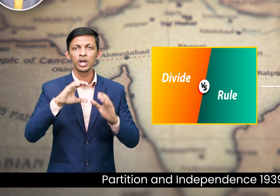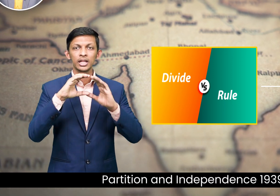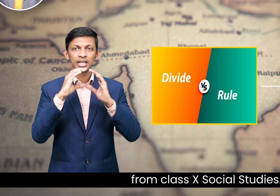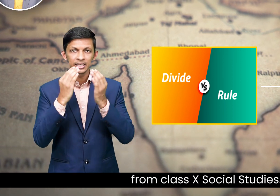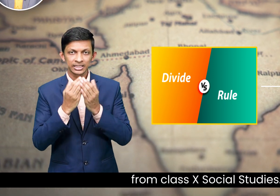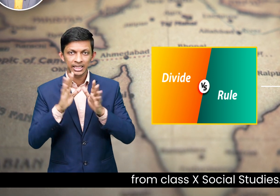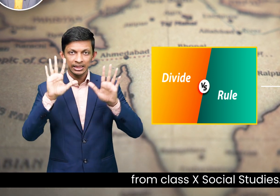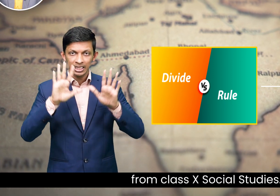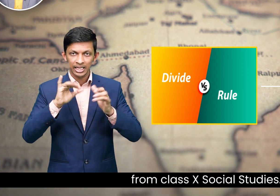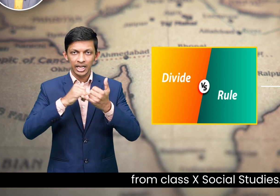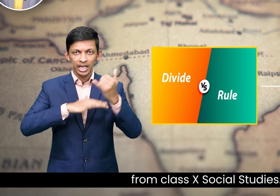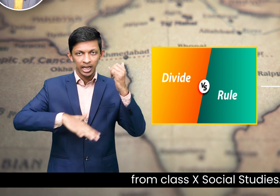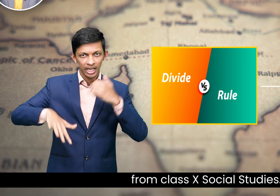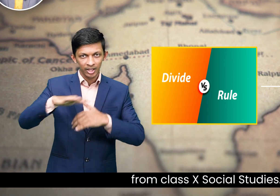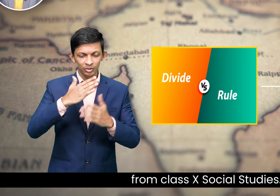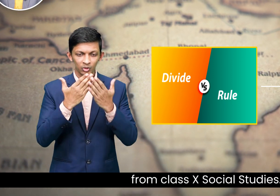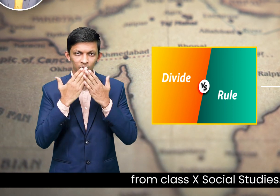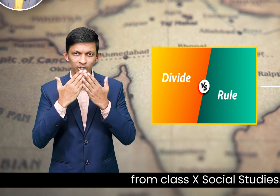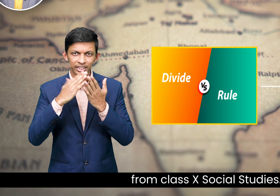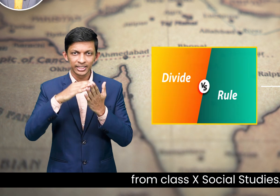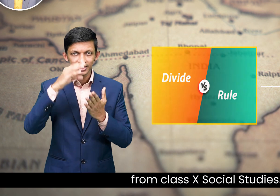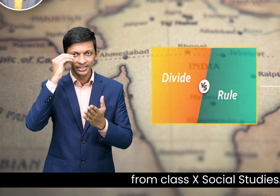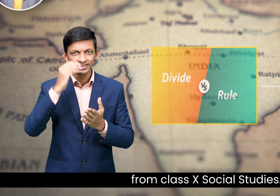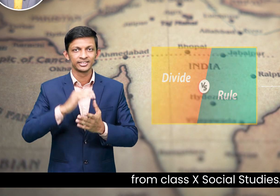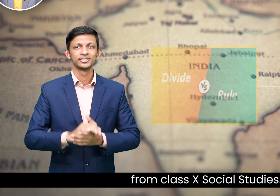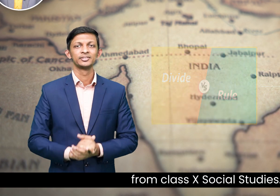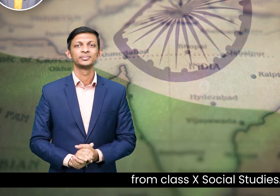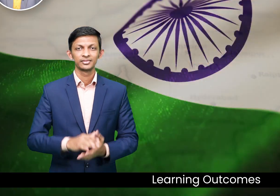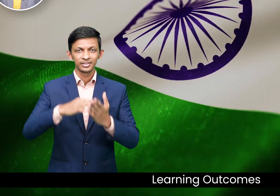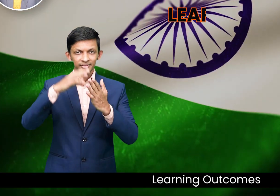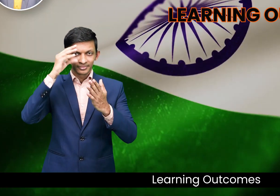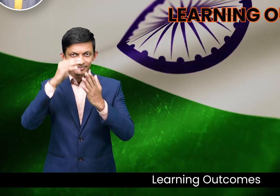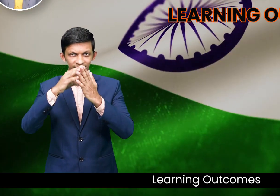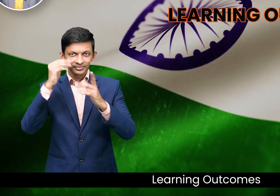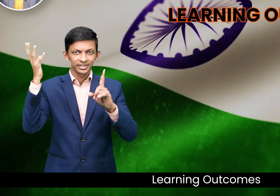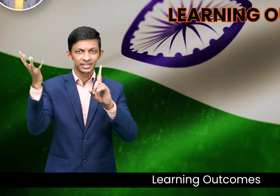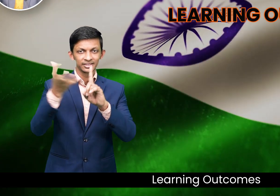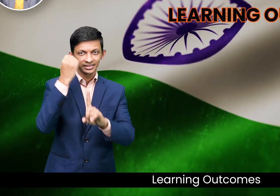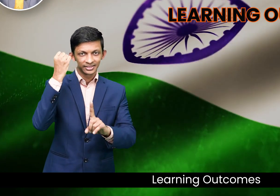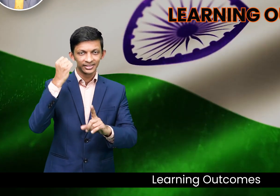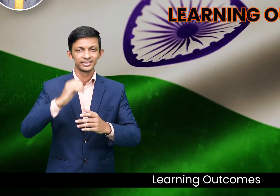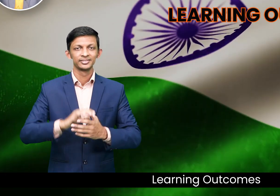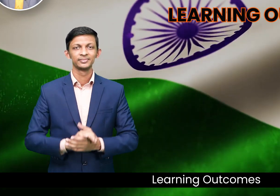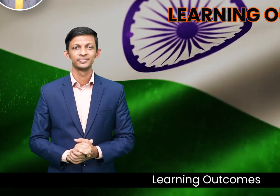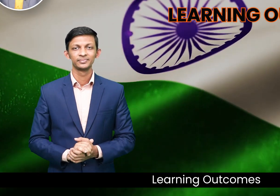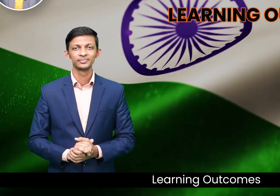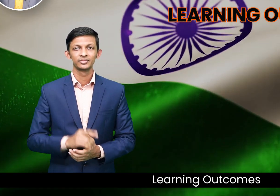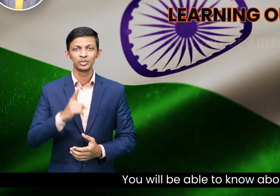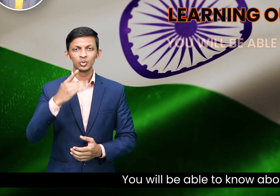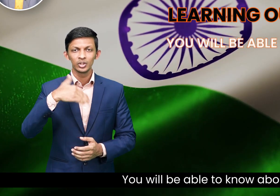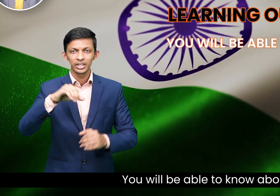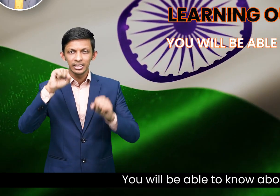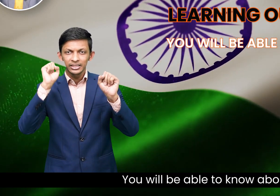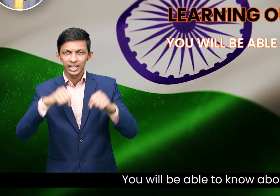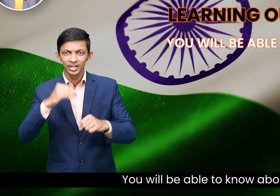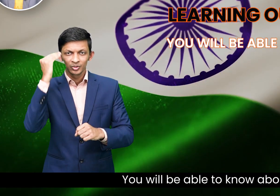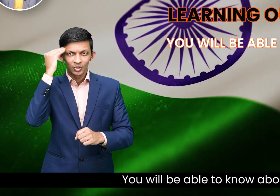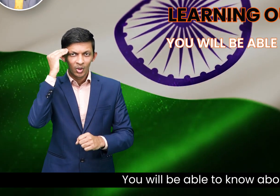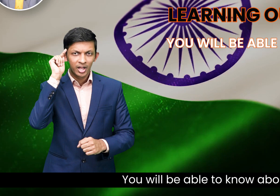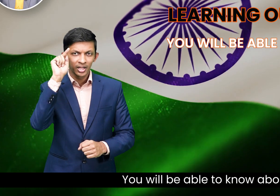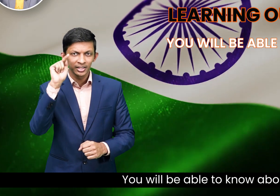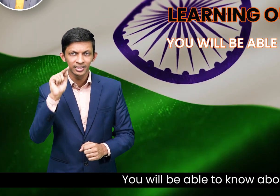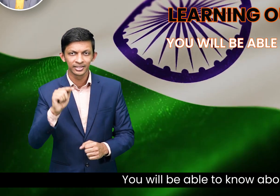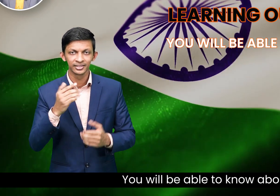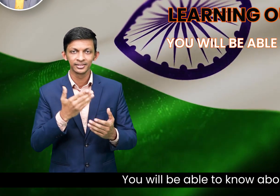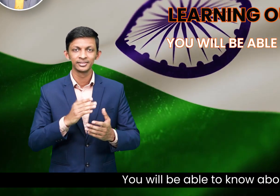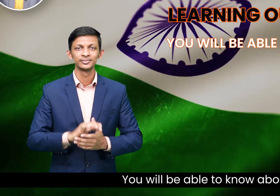1947 from class 10th Social Studies. Learning outcomes. You will be able